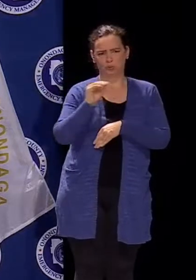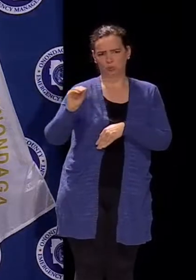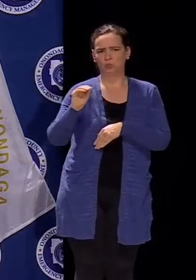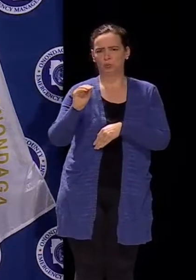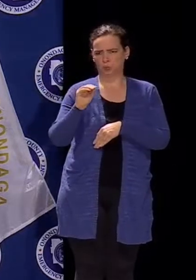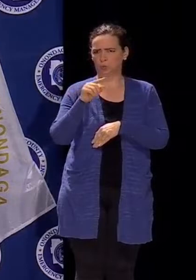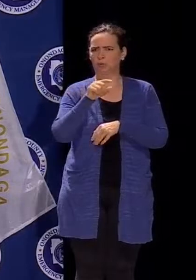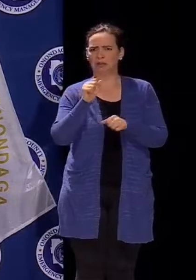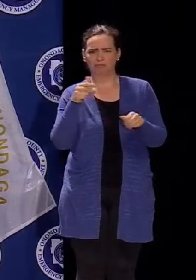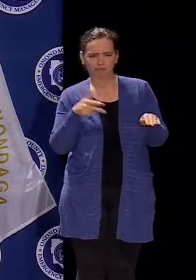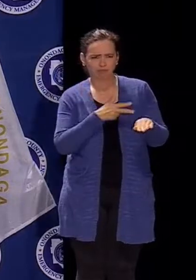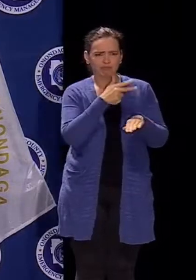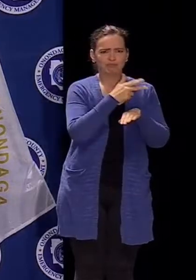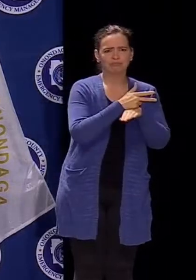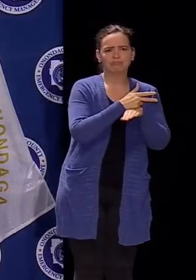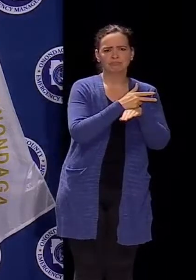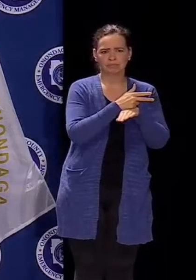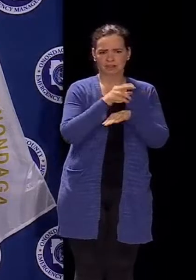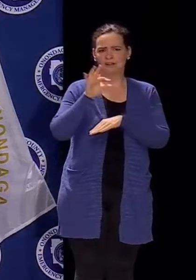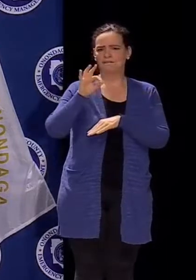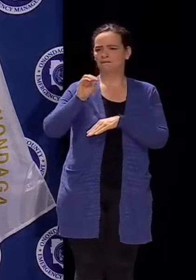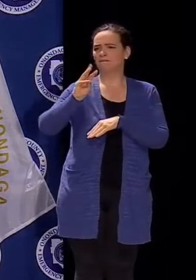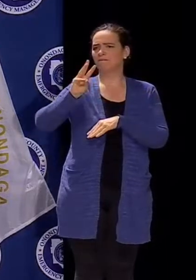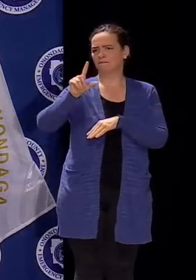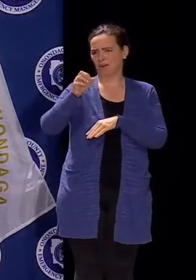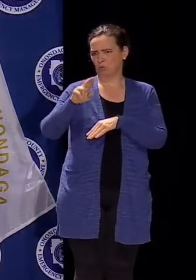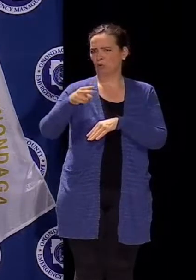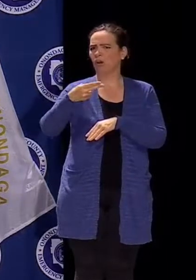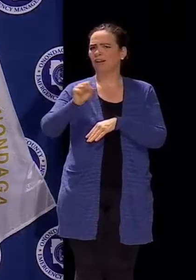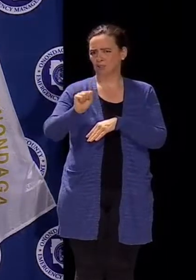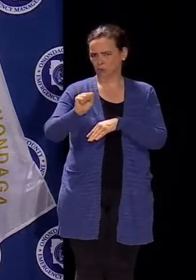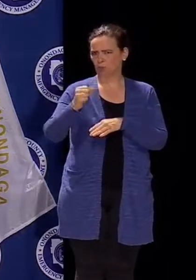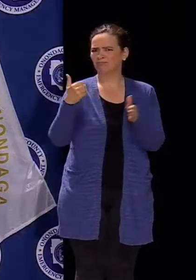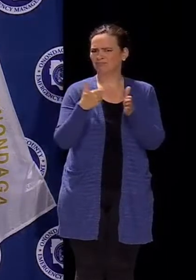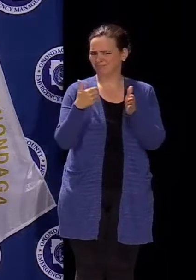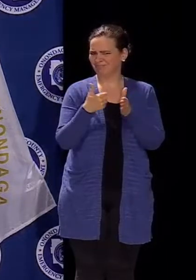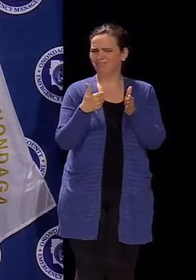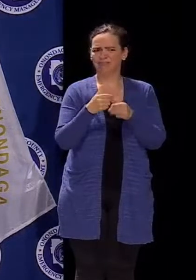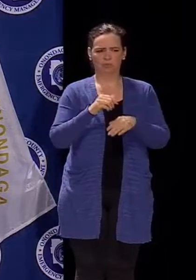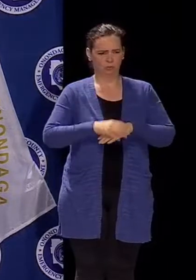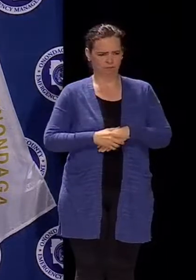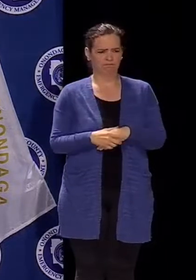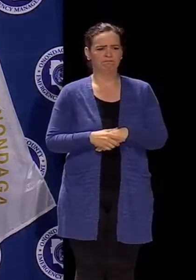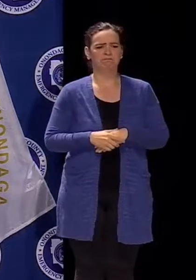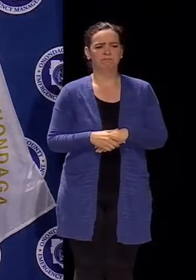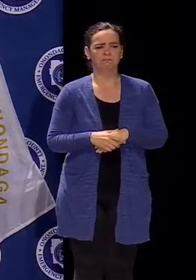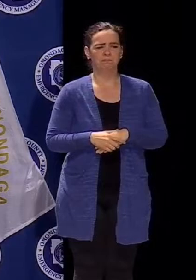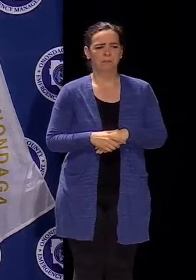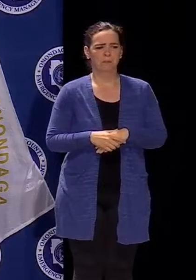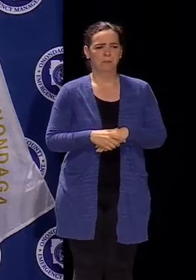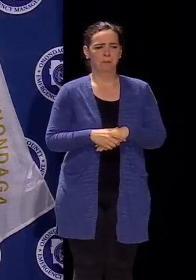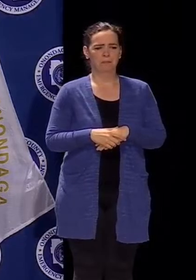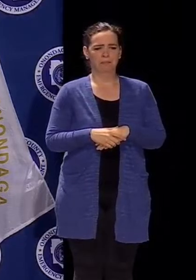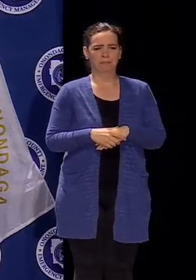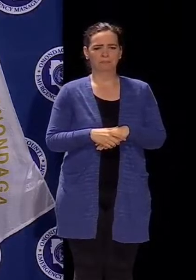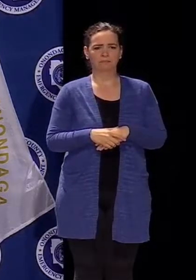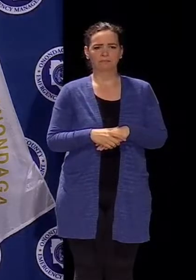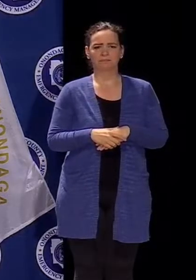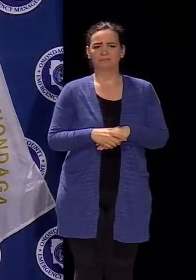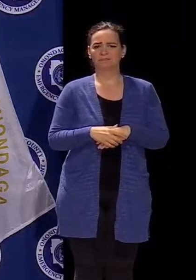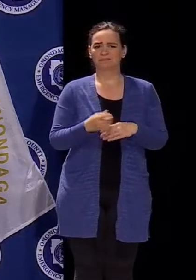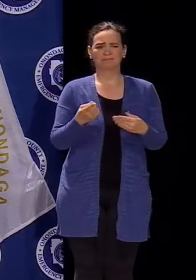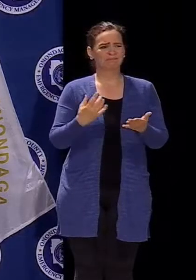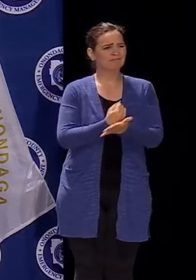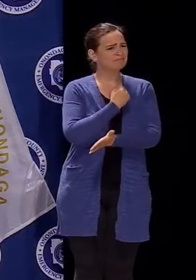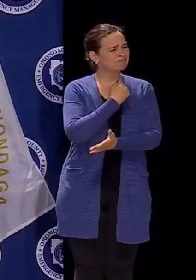please, if you're in the neighborhood, please take advantage of these opportunities to get testing. Looking at our